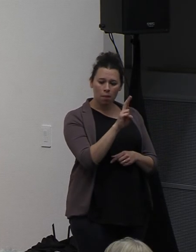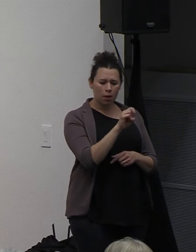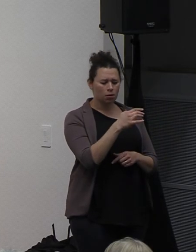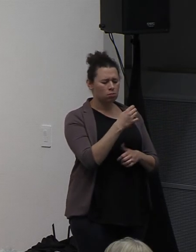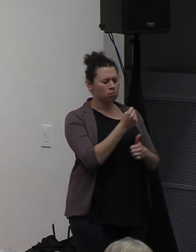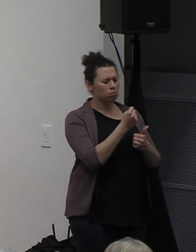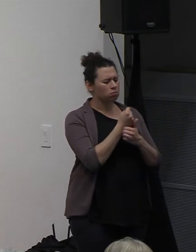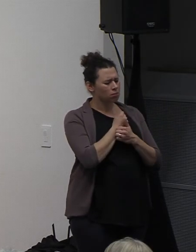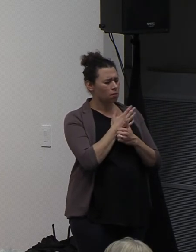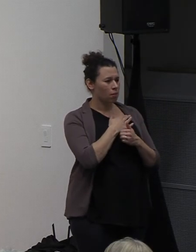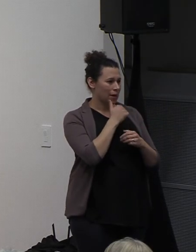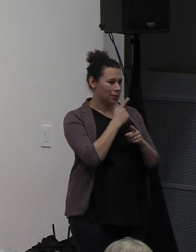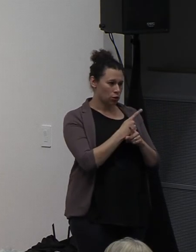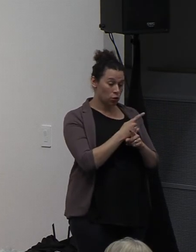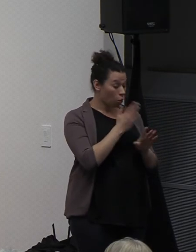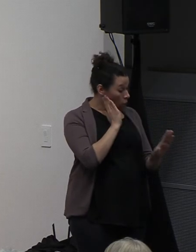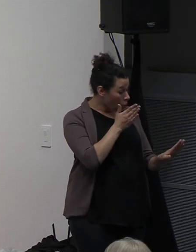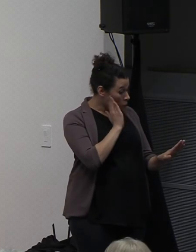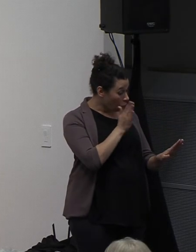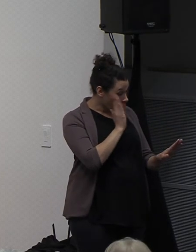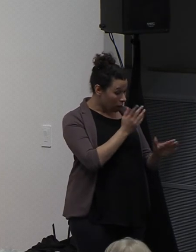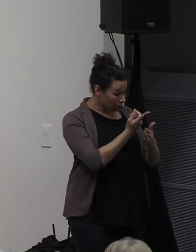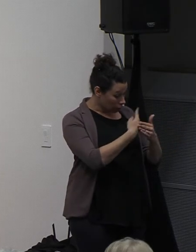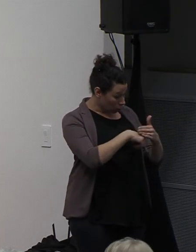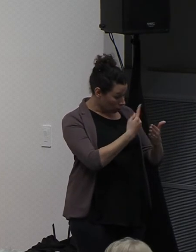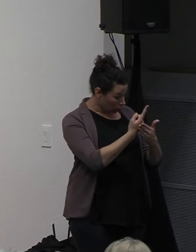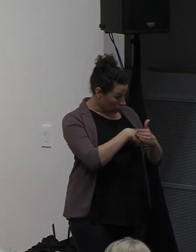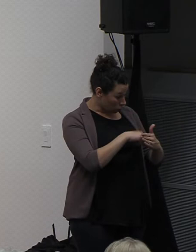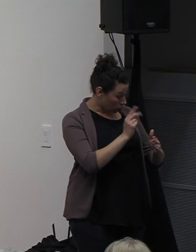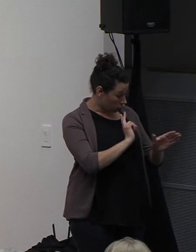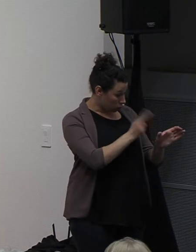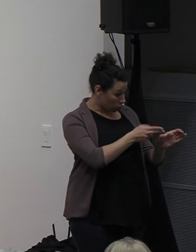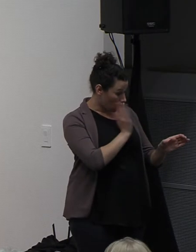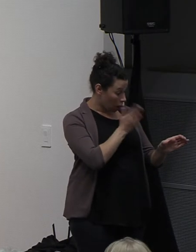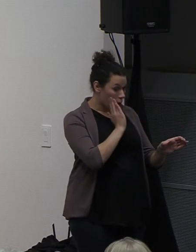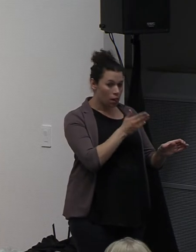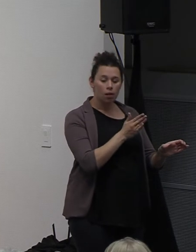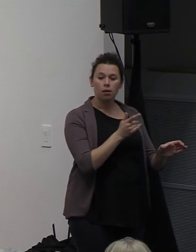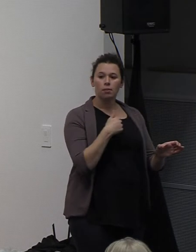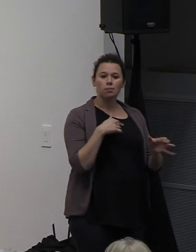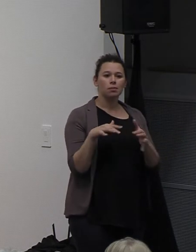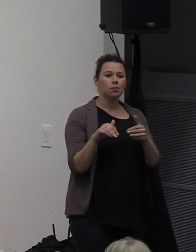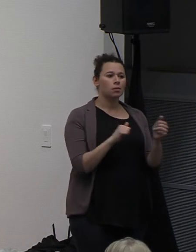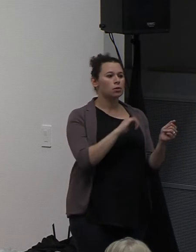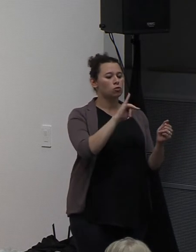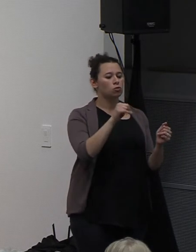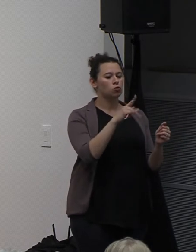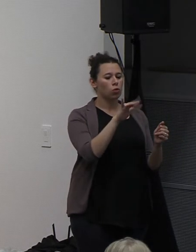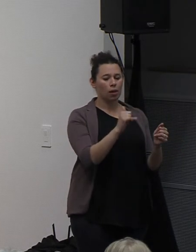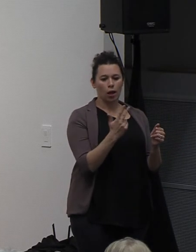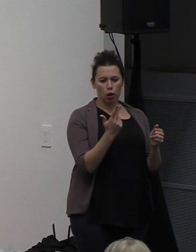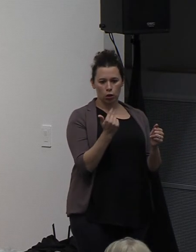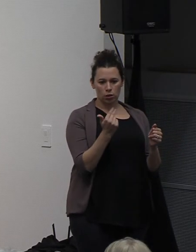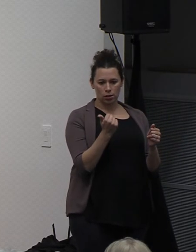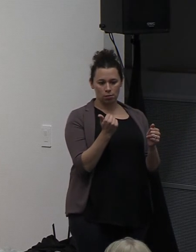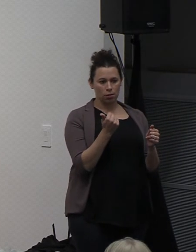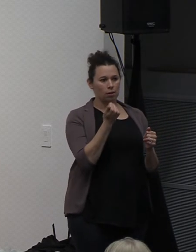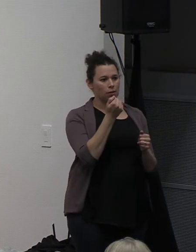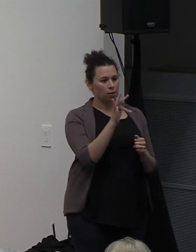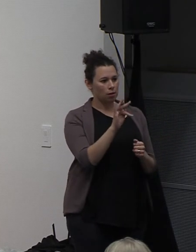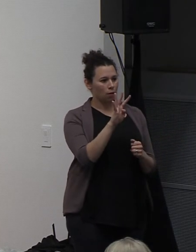sister Sabine, would join me the next week. I left on July 13th,